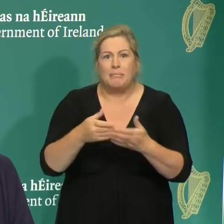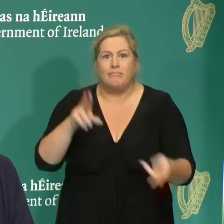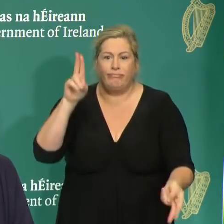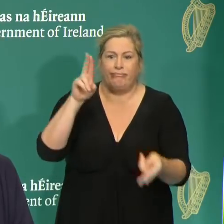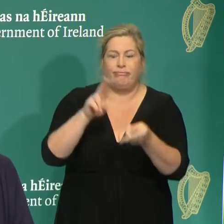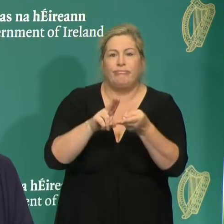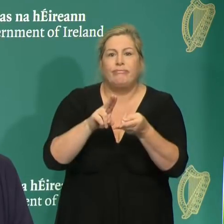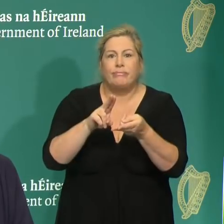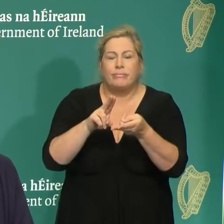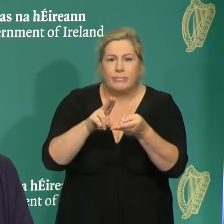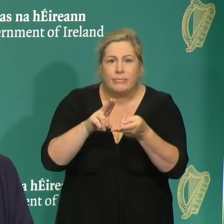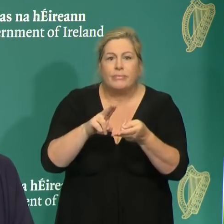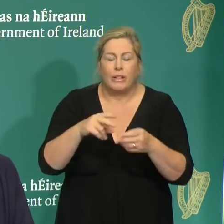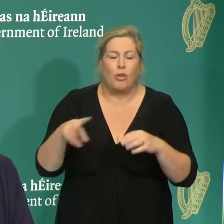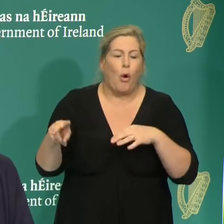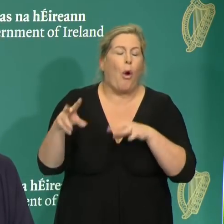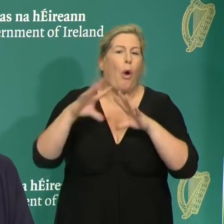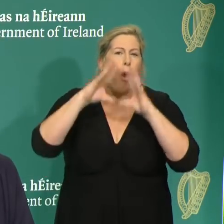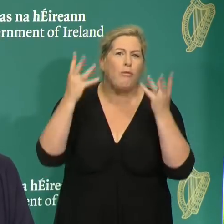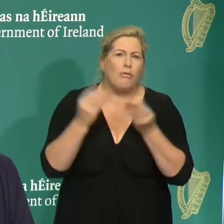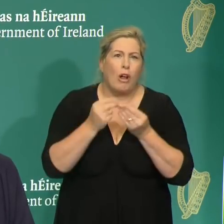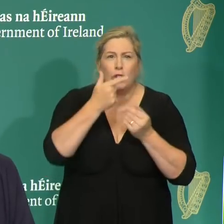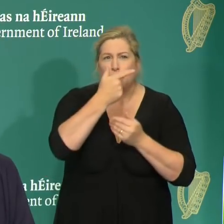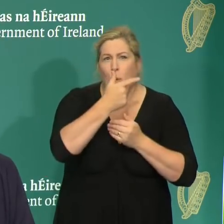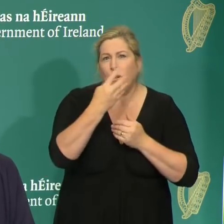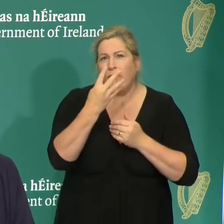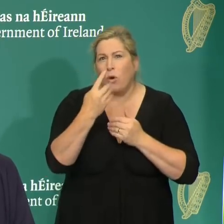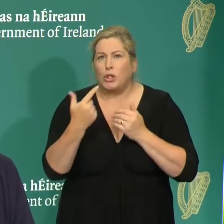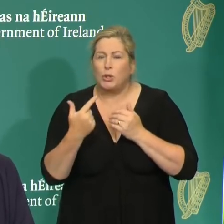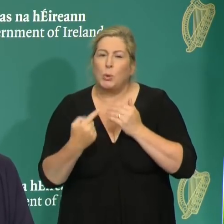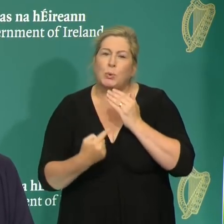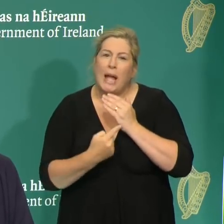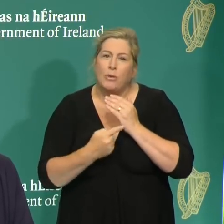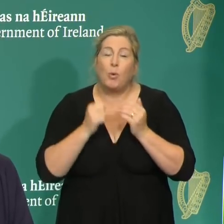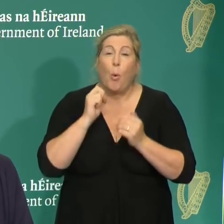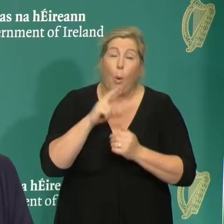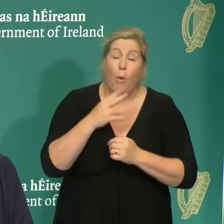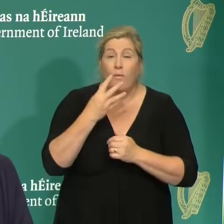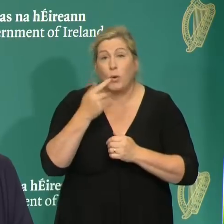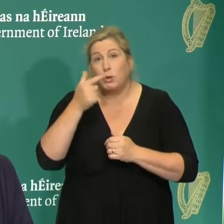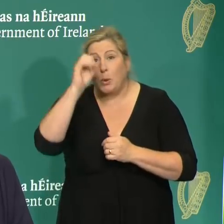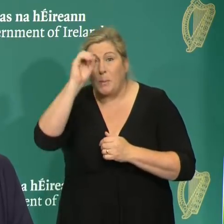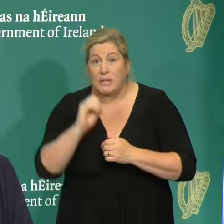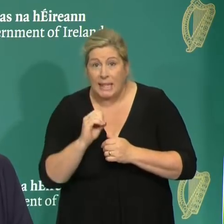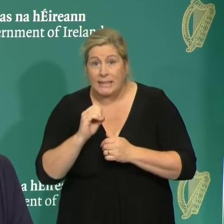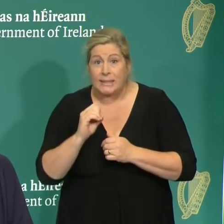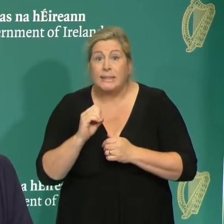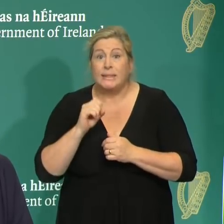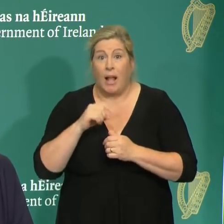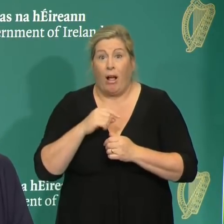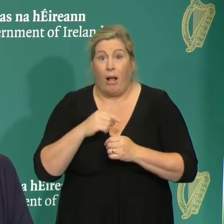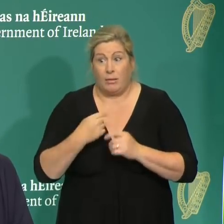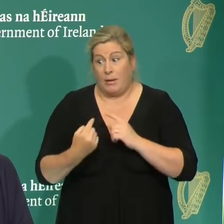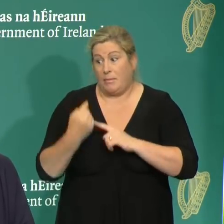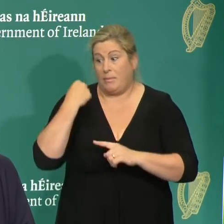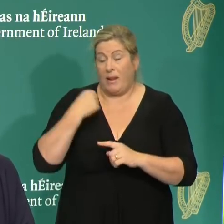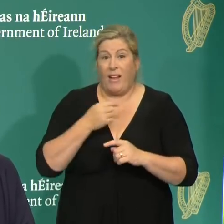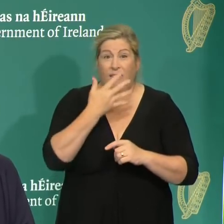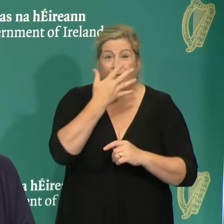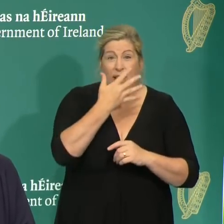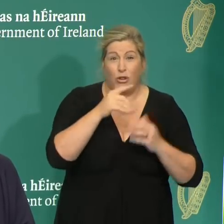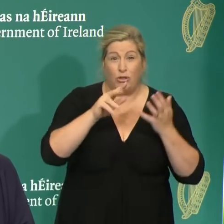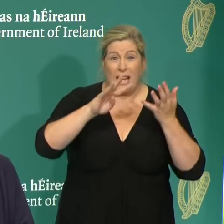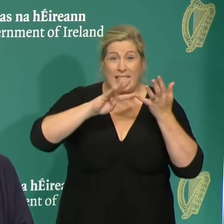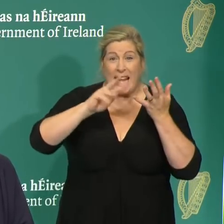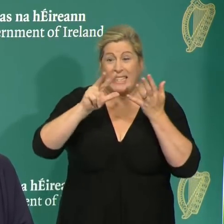overall decrease of 242,000 or 42% on the peak figure of